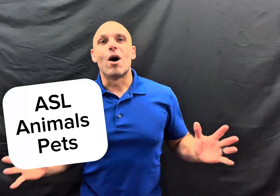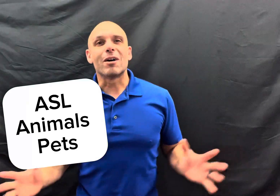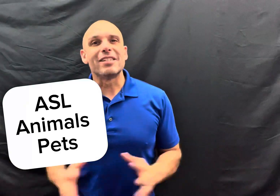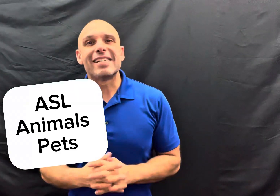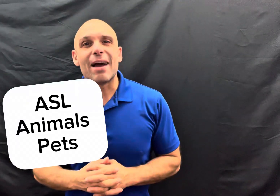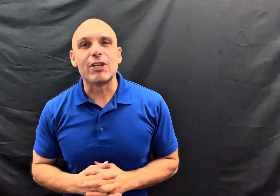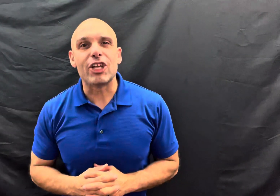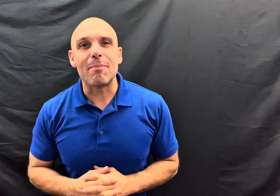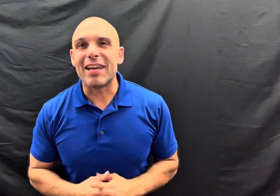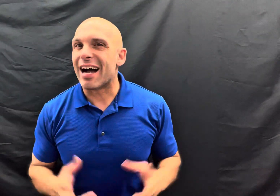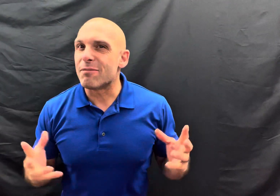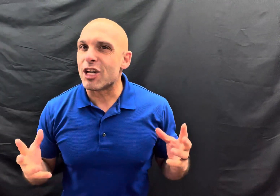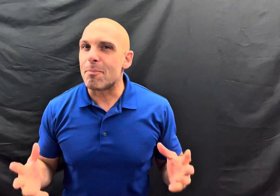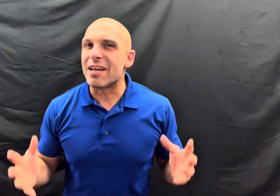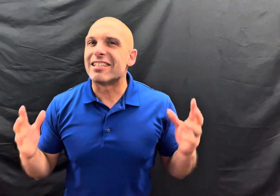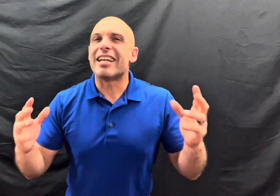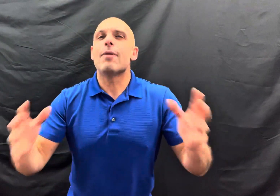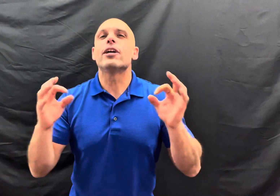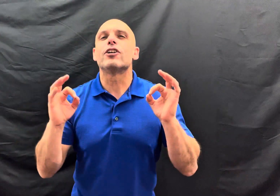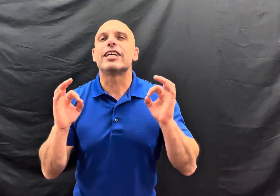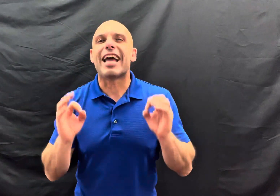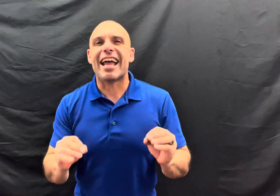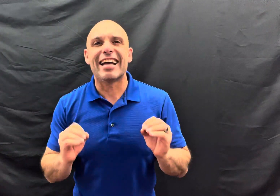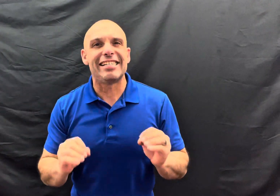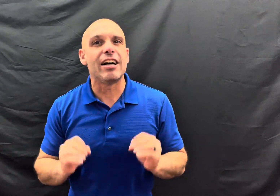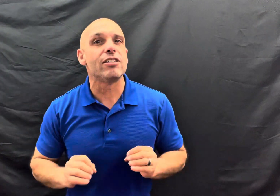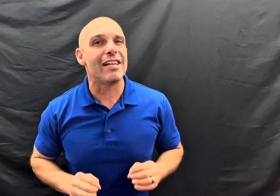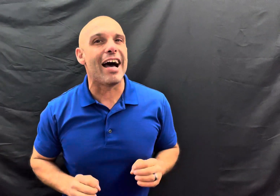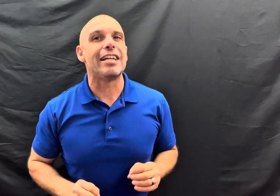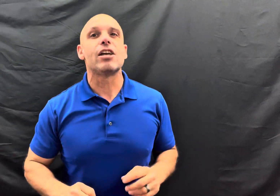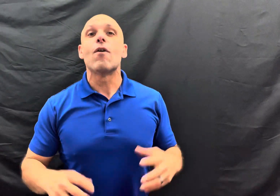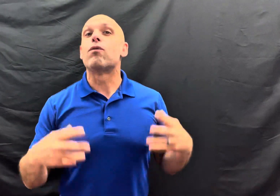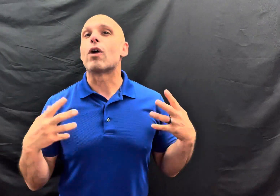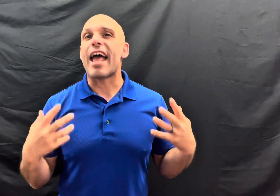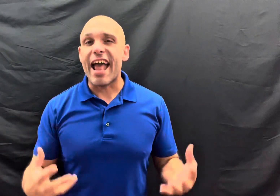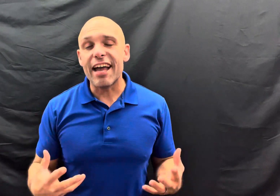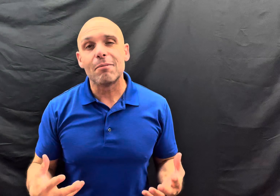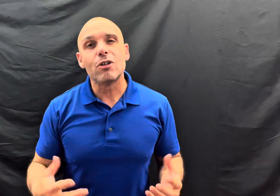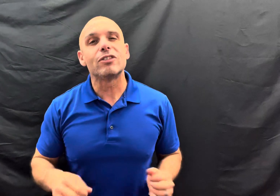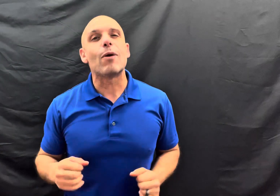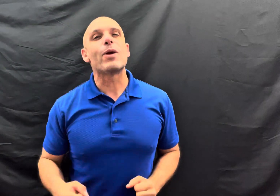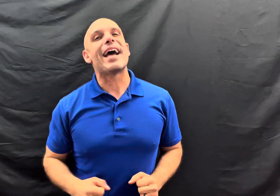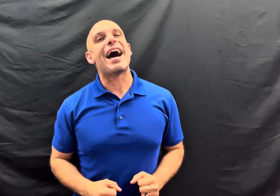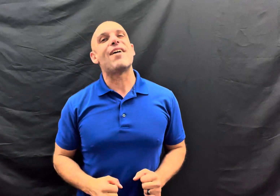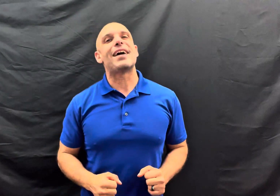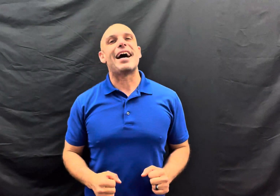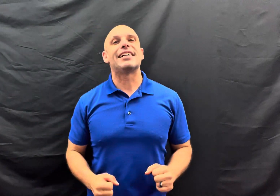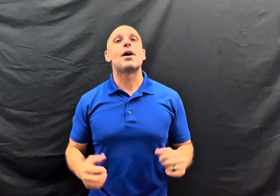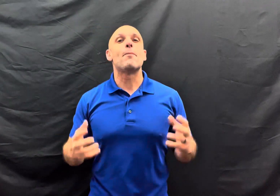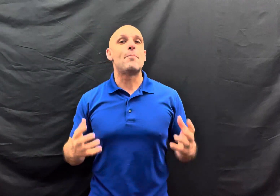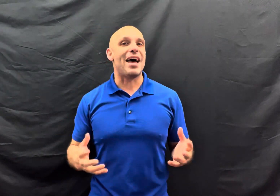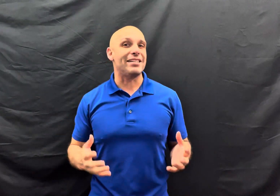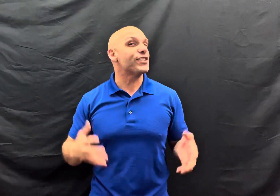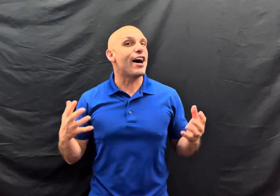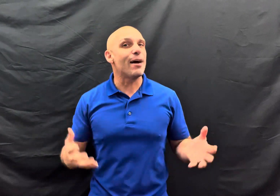Welcome to Sign with JP. I'm JP, and today we are learning ASL signs for animals that we have as pets,